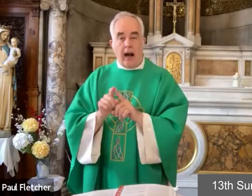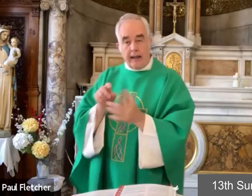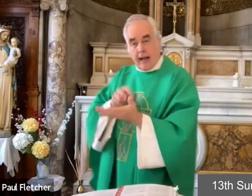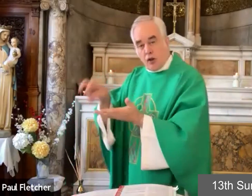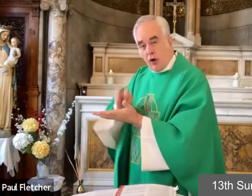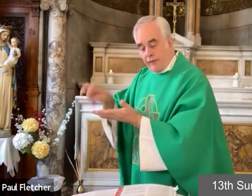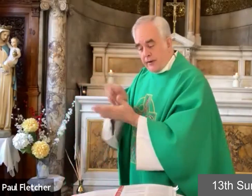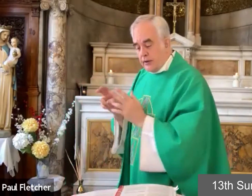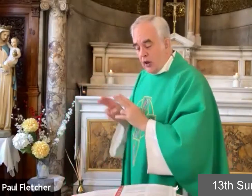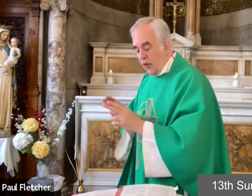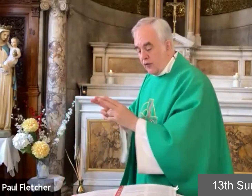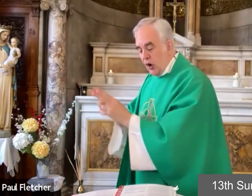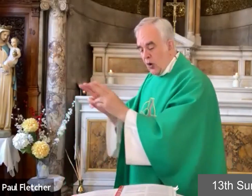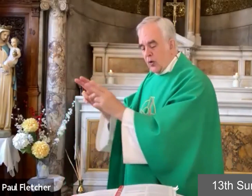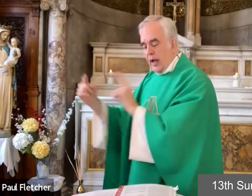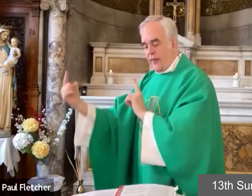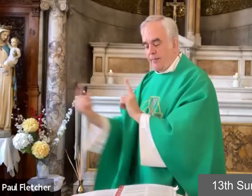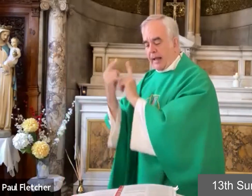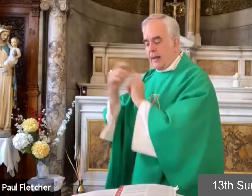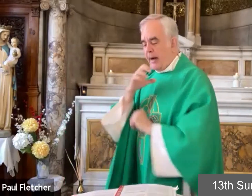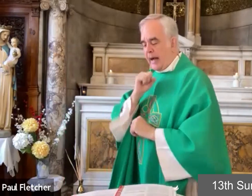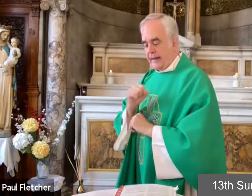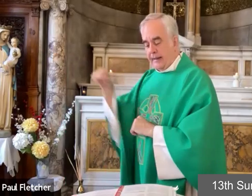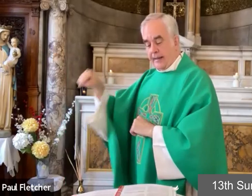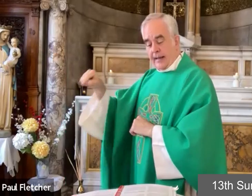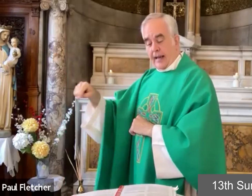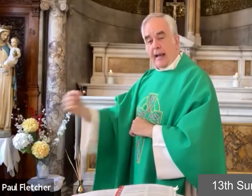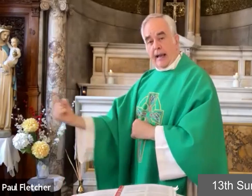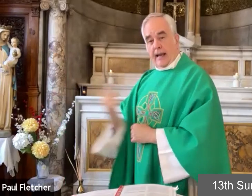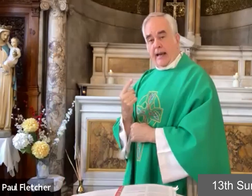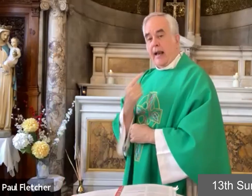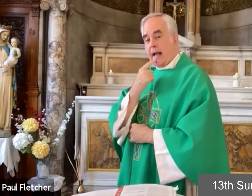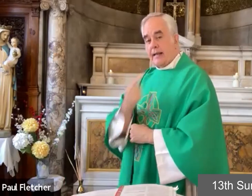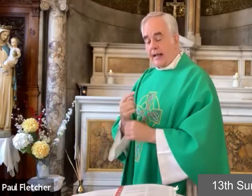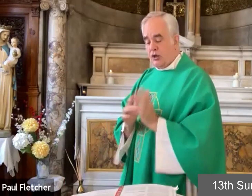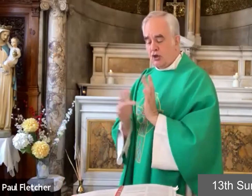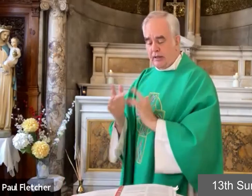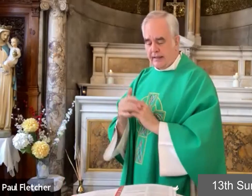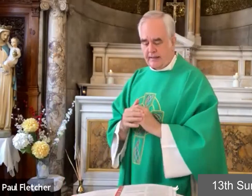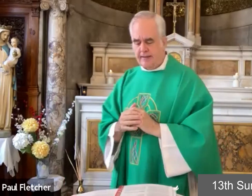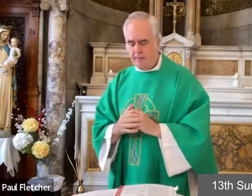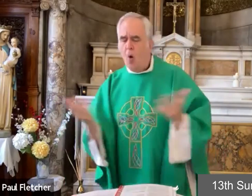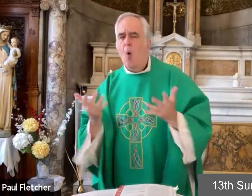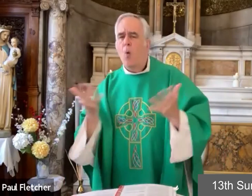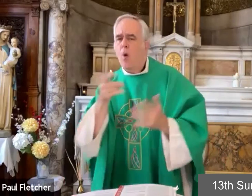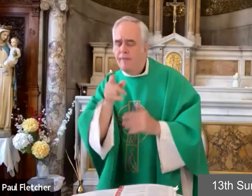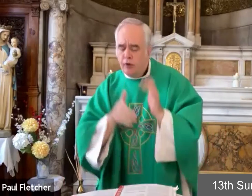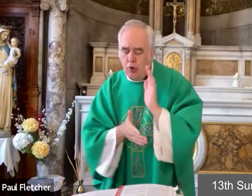As they traveled along the road, they met a man, and he said to Jesus, where do you